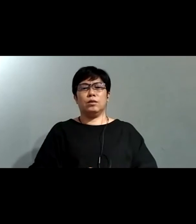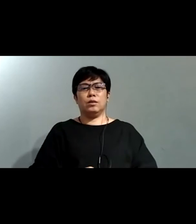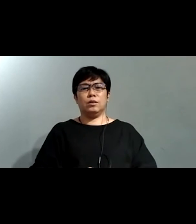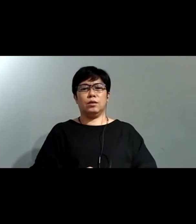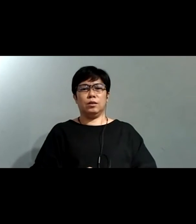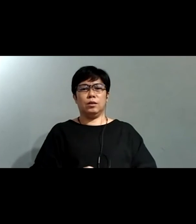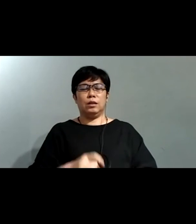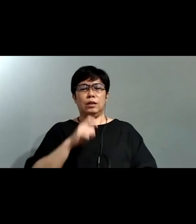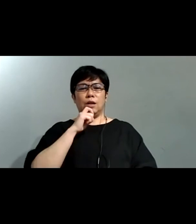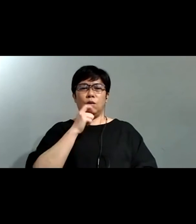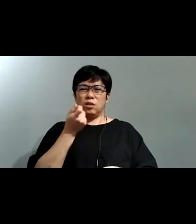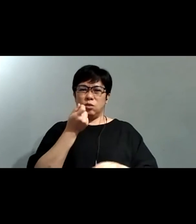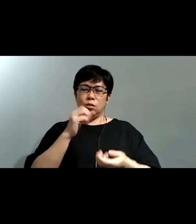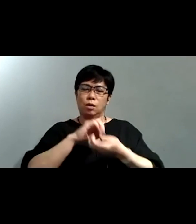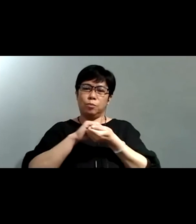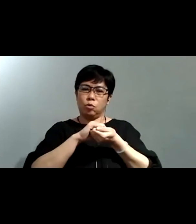we will